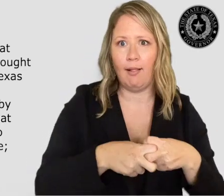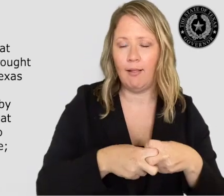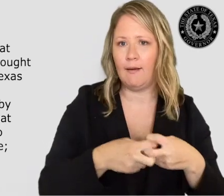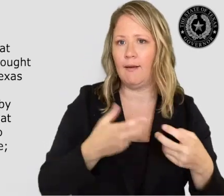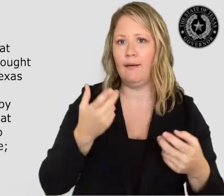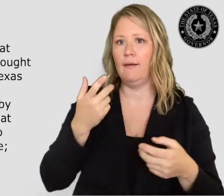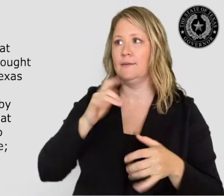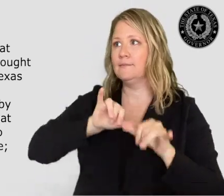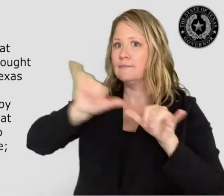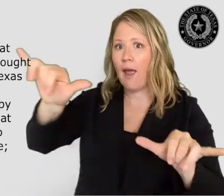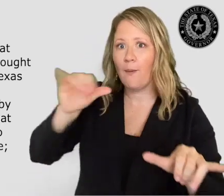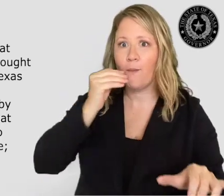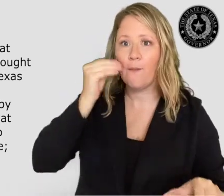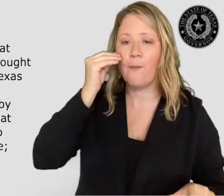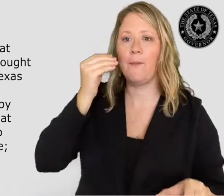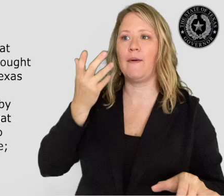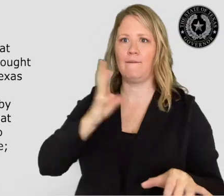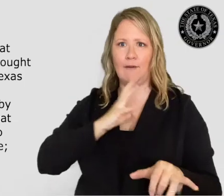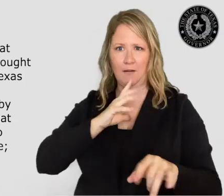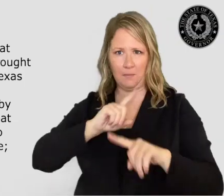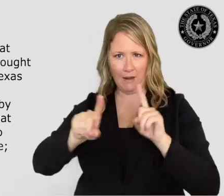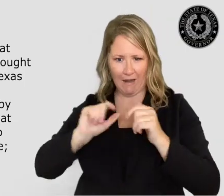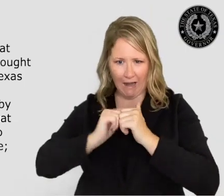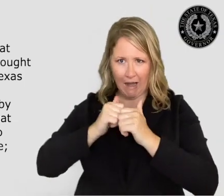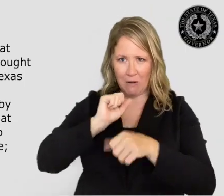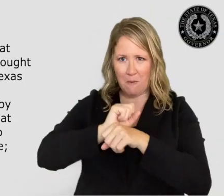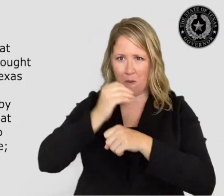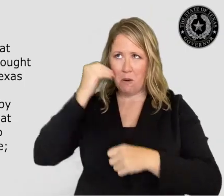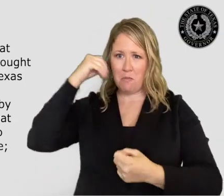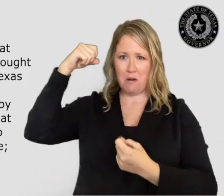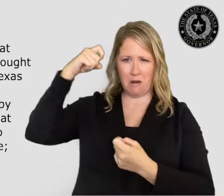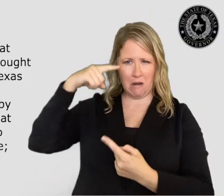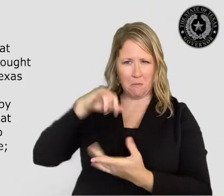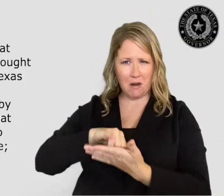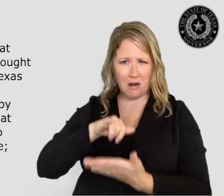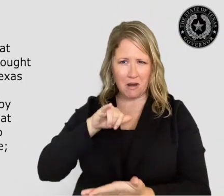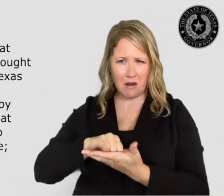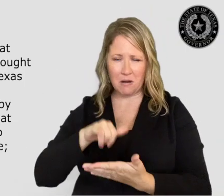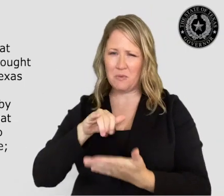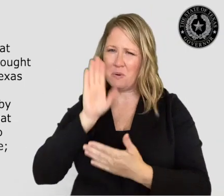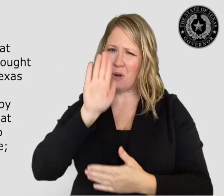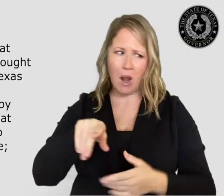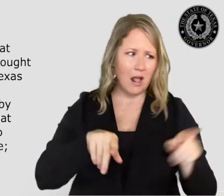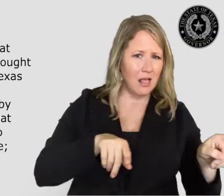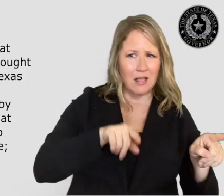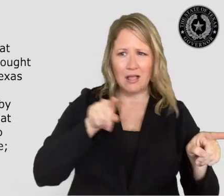by the restrictions that were necessary to protect human life, and